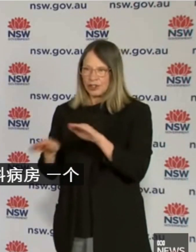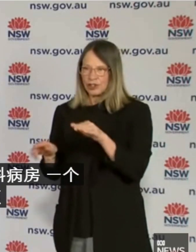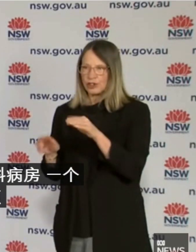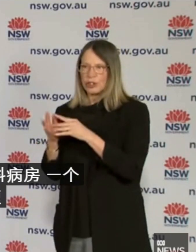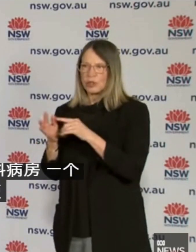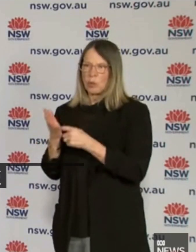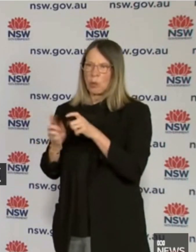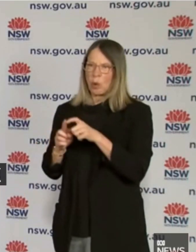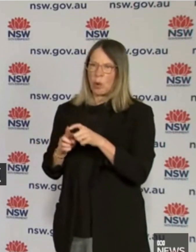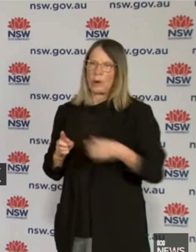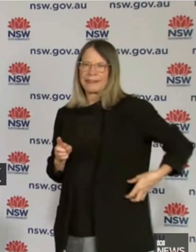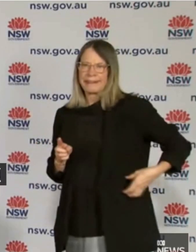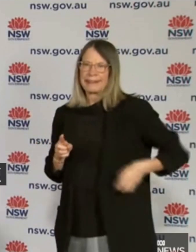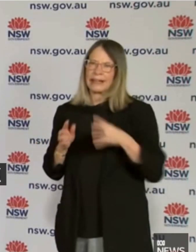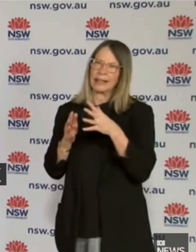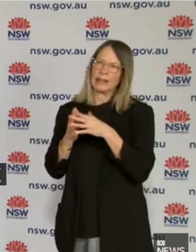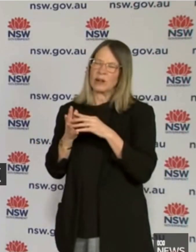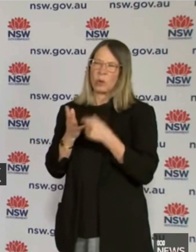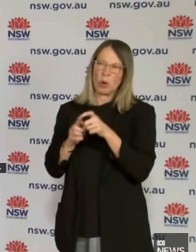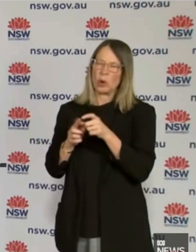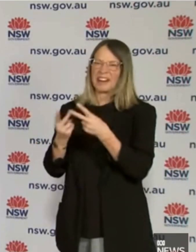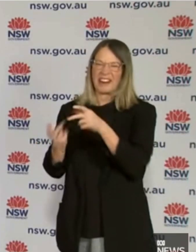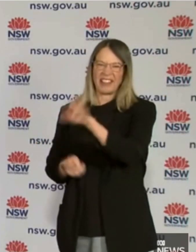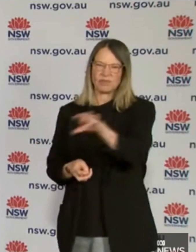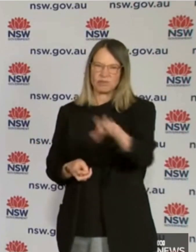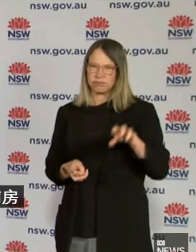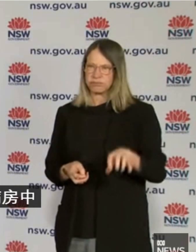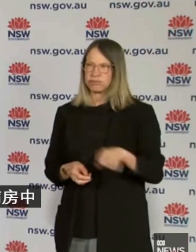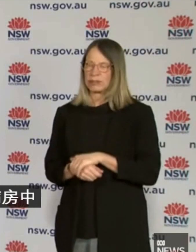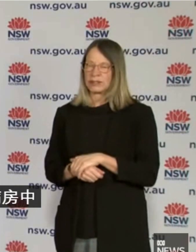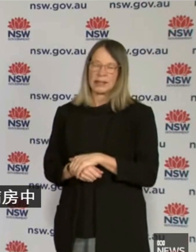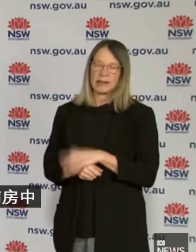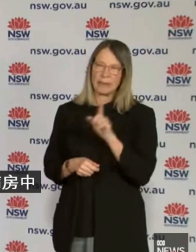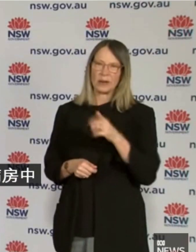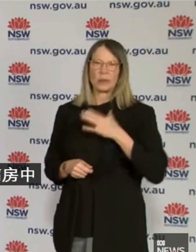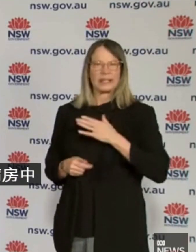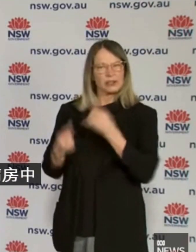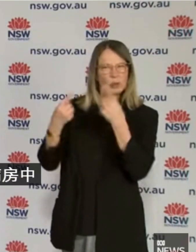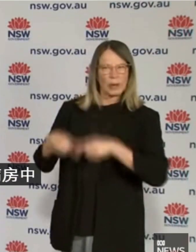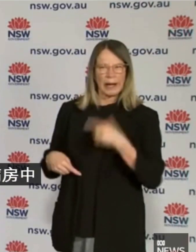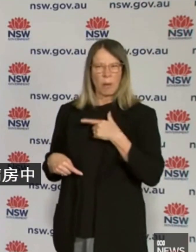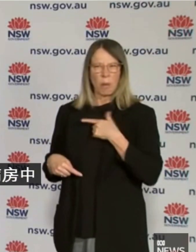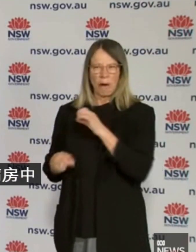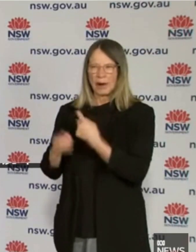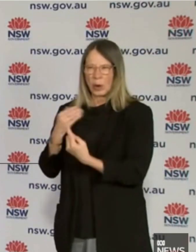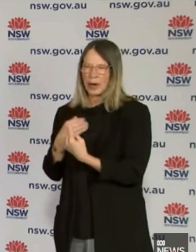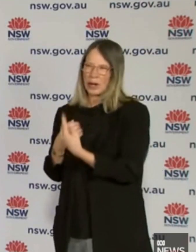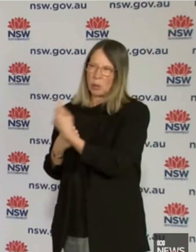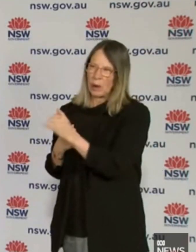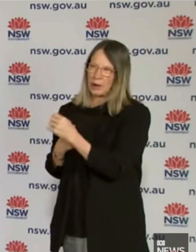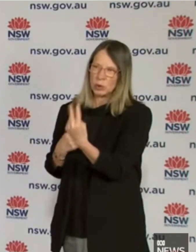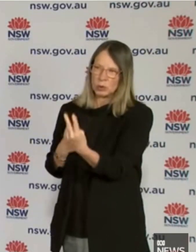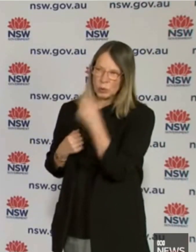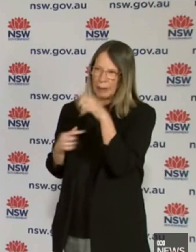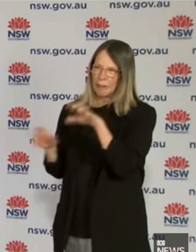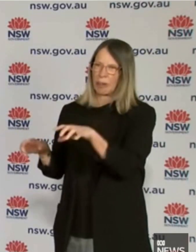range of other wards. So the challenge is to try and work out why and how it got to just either one or two or a small number of patients in each of